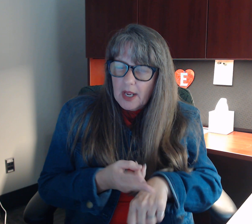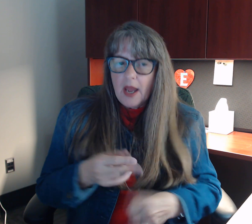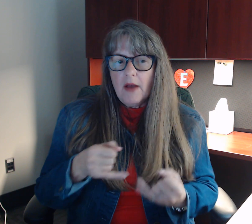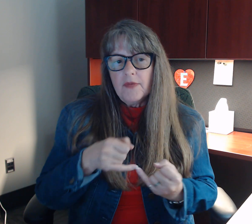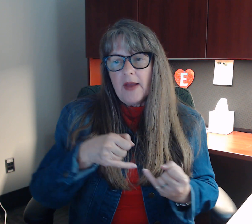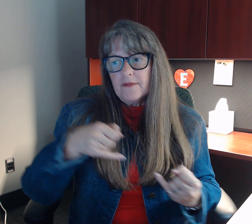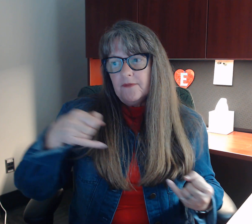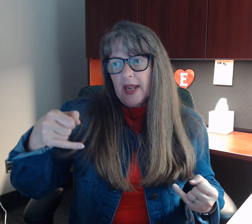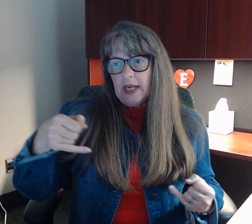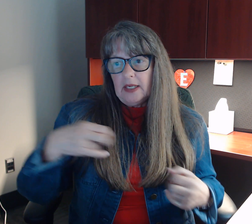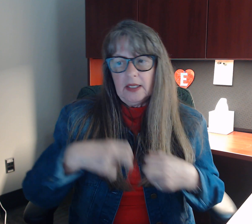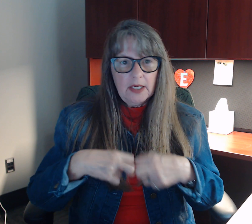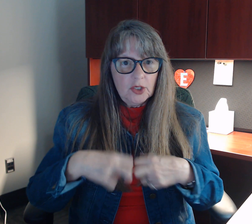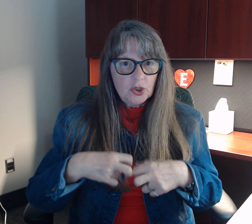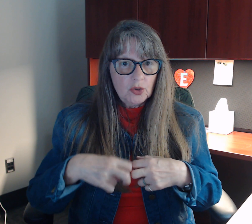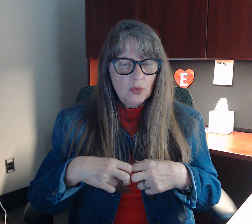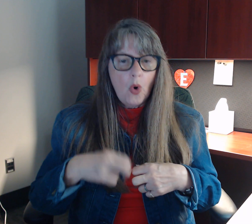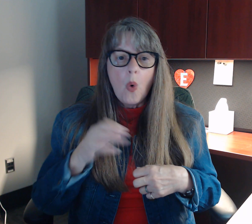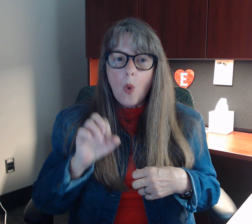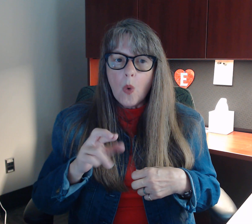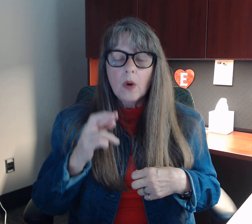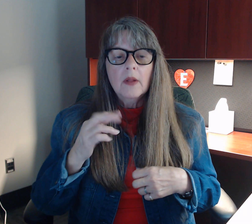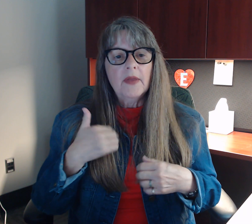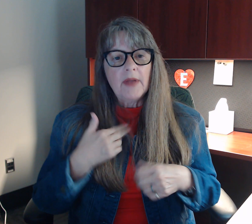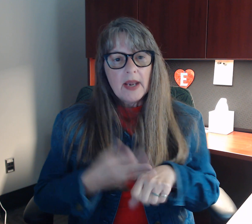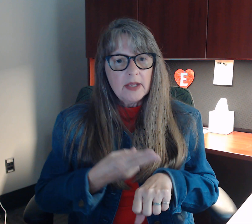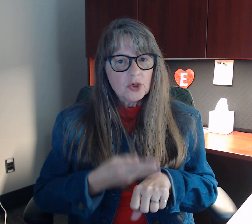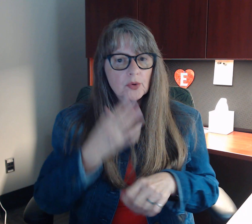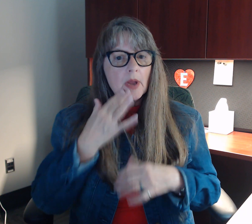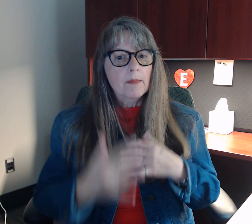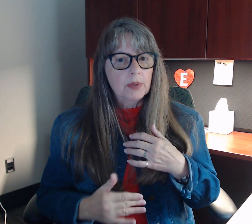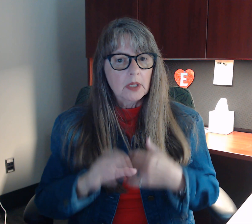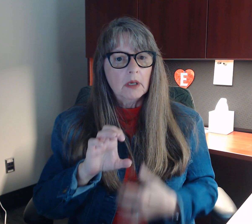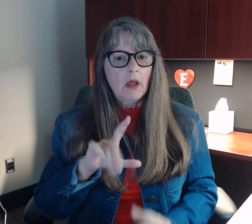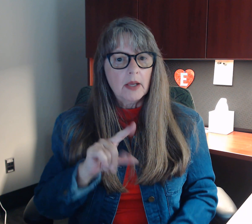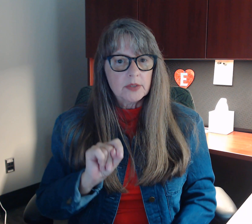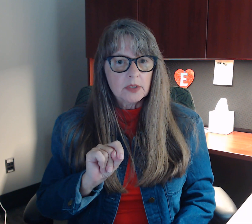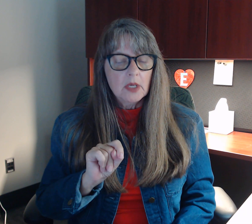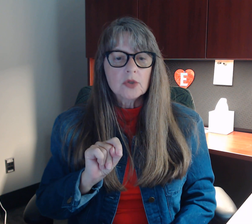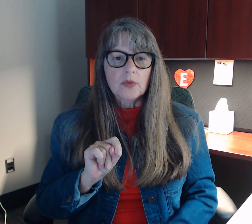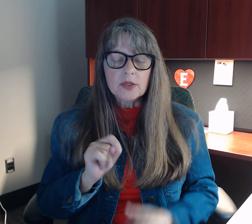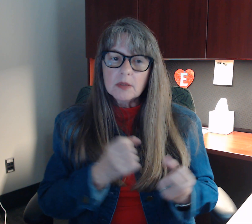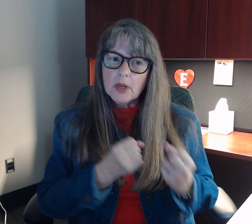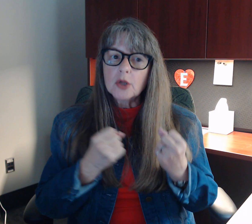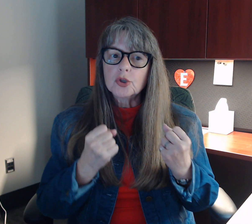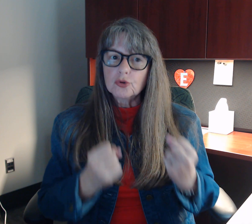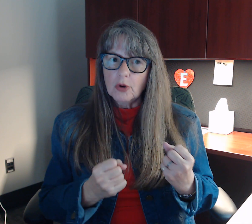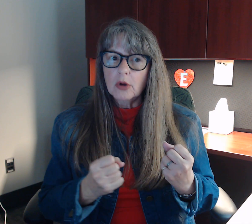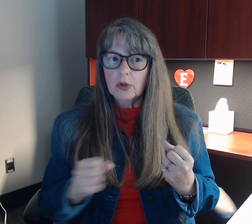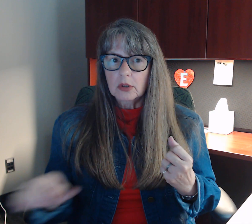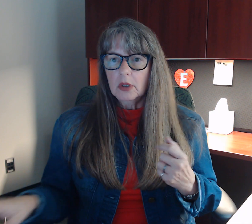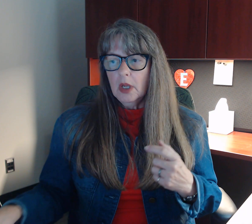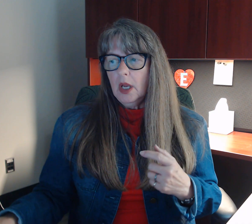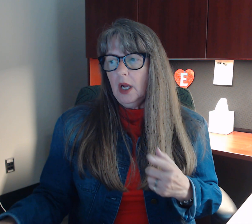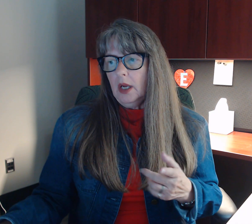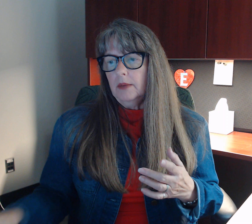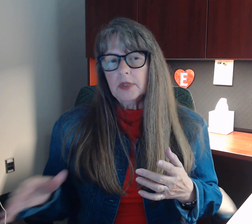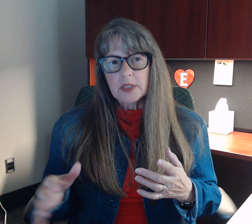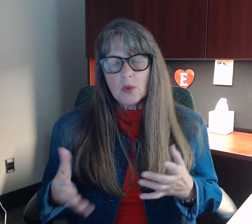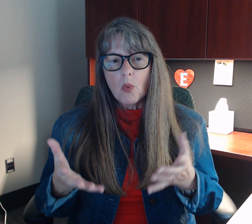of that vein issue, or they've had a history of blood clots. So that's going to be a stronger, because I